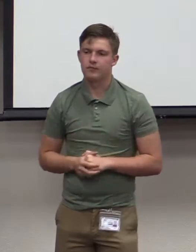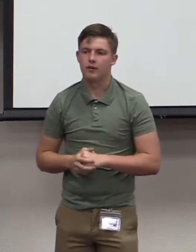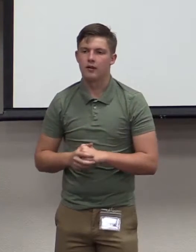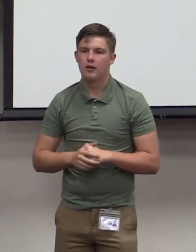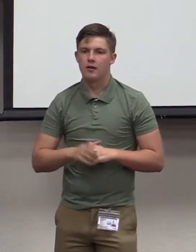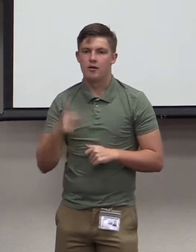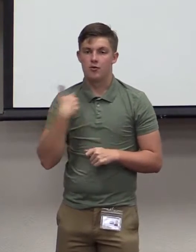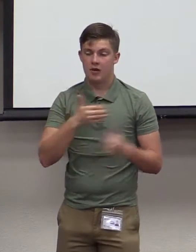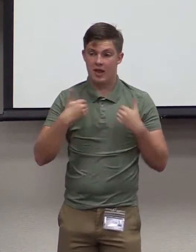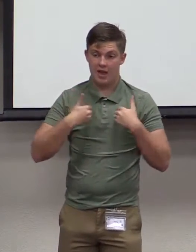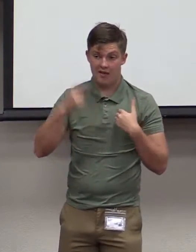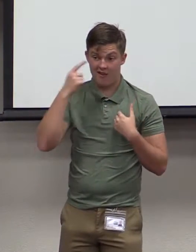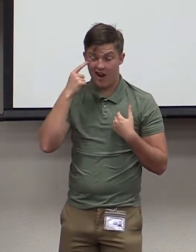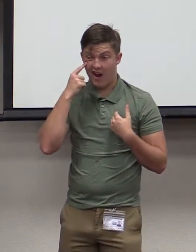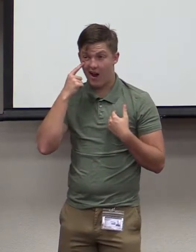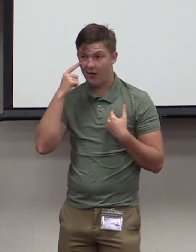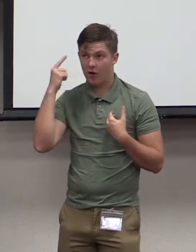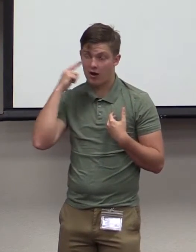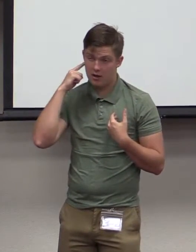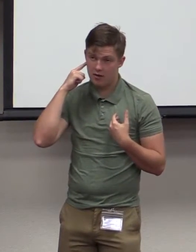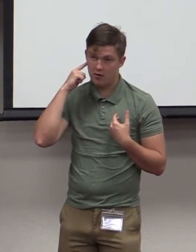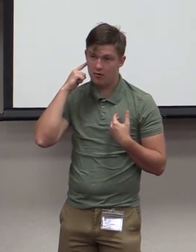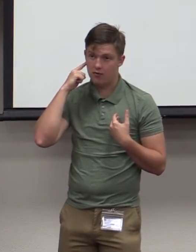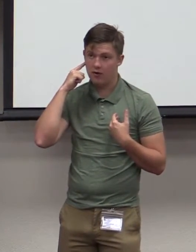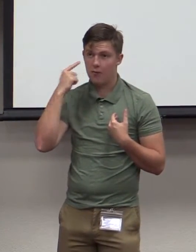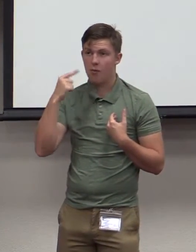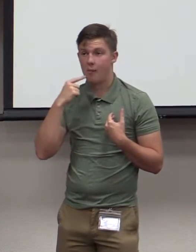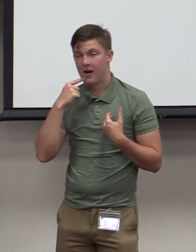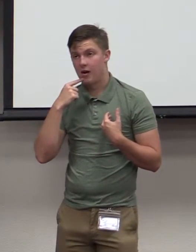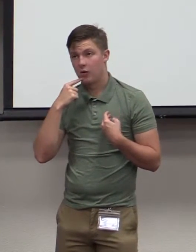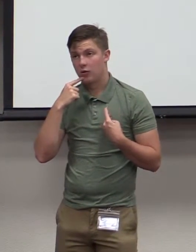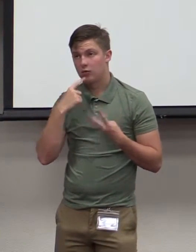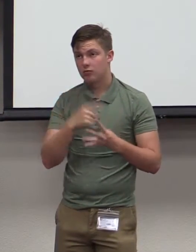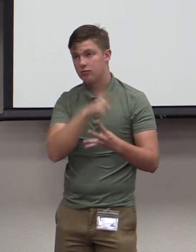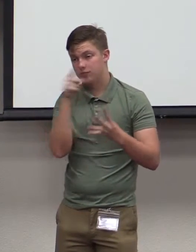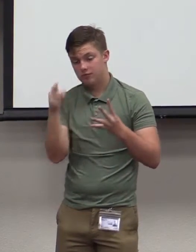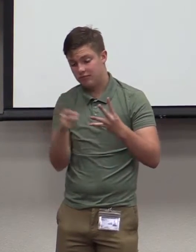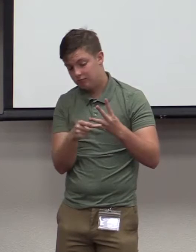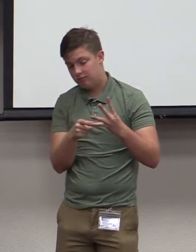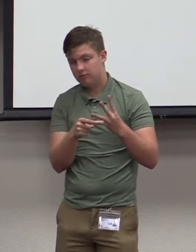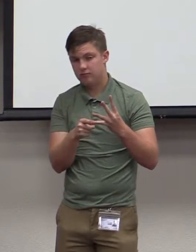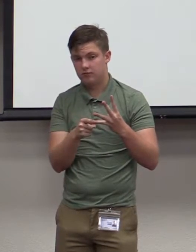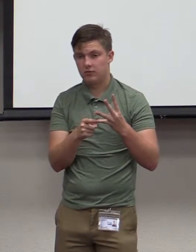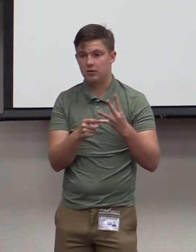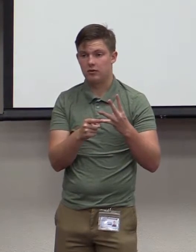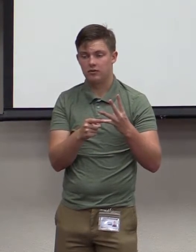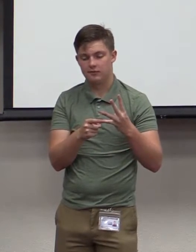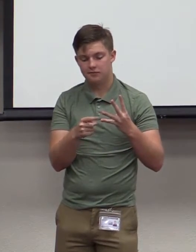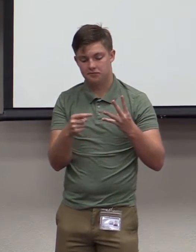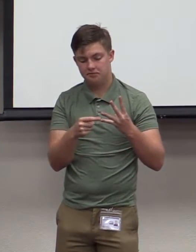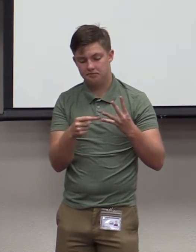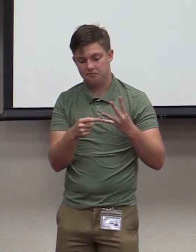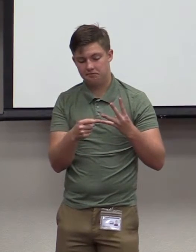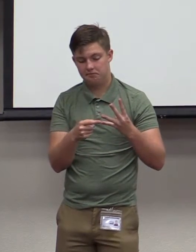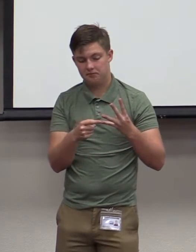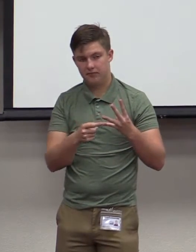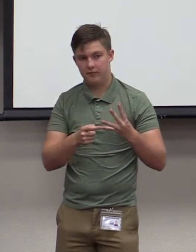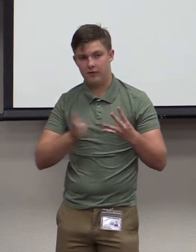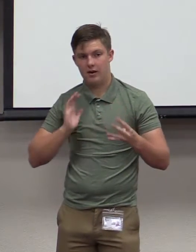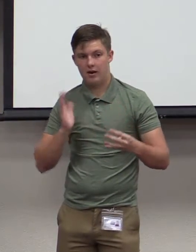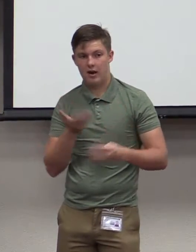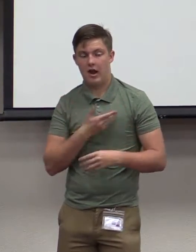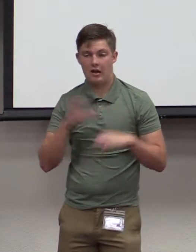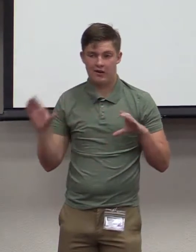So we've got our eyes, we've got our ears, we've got our mouth. What's next? Our steps,